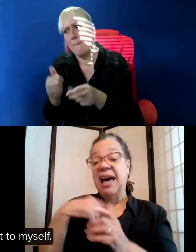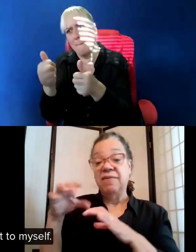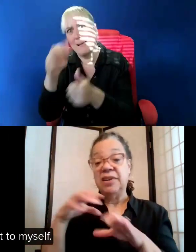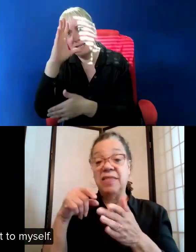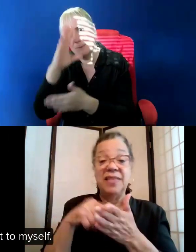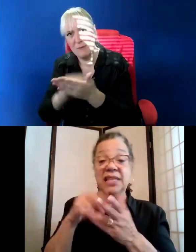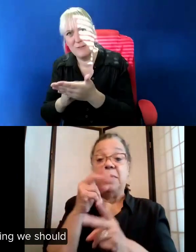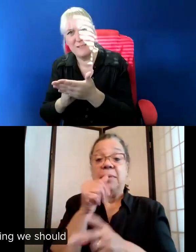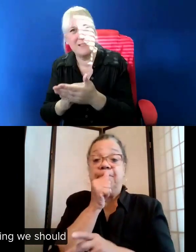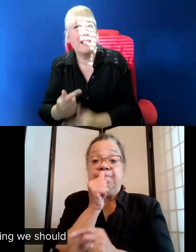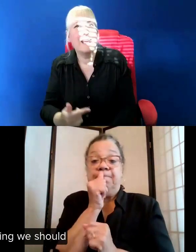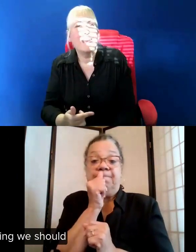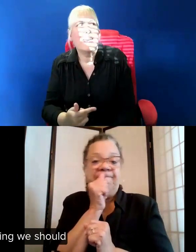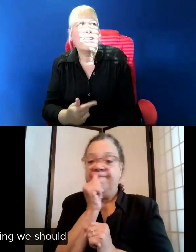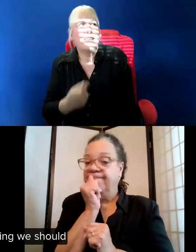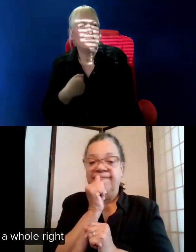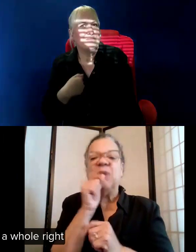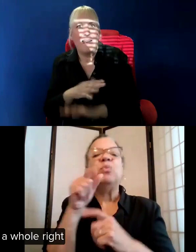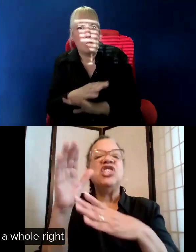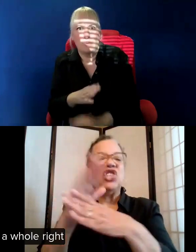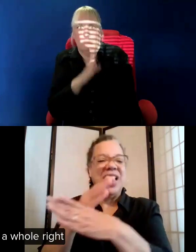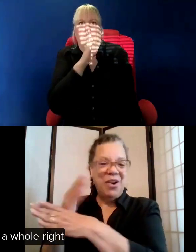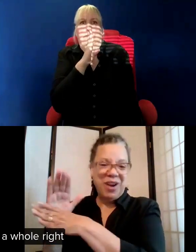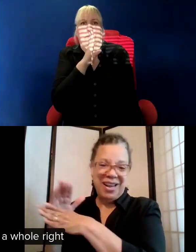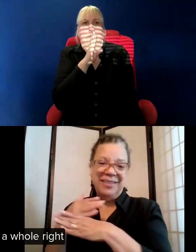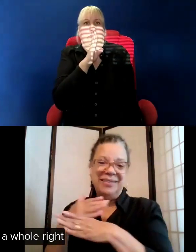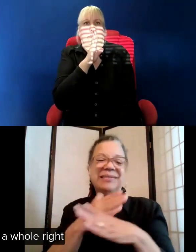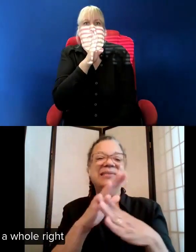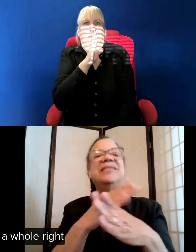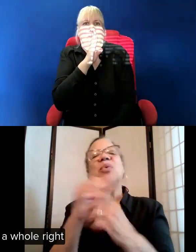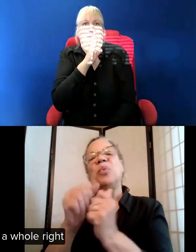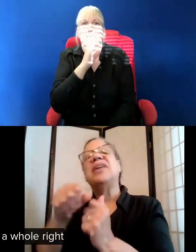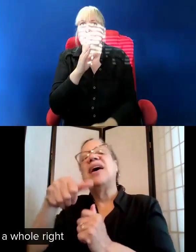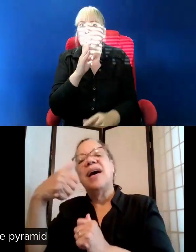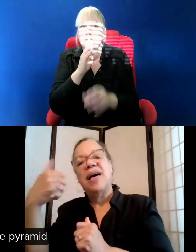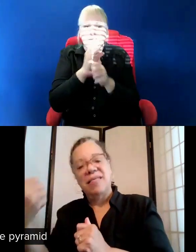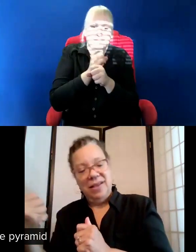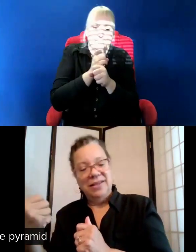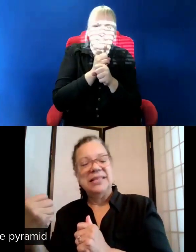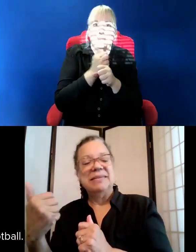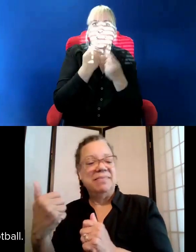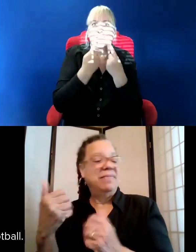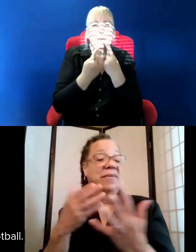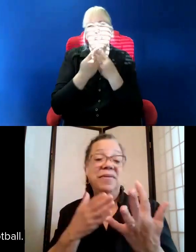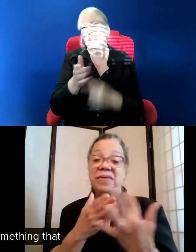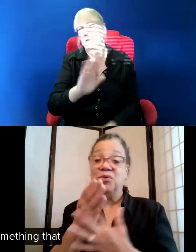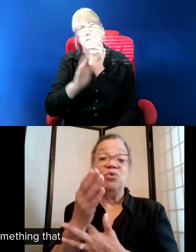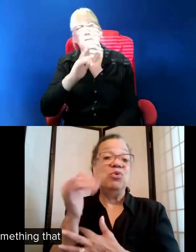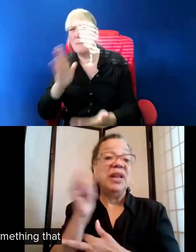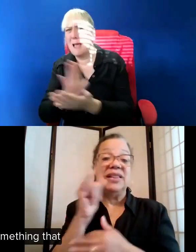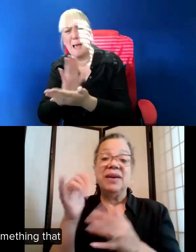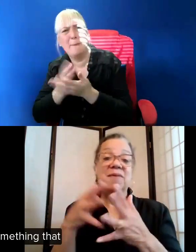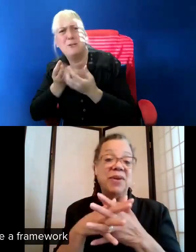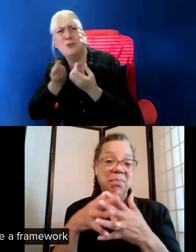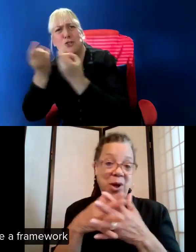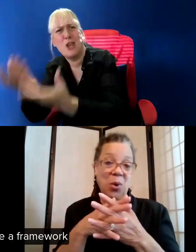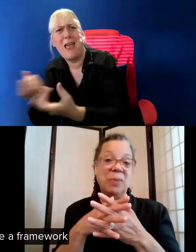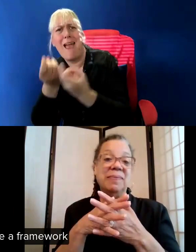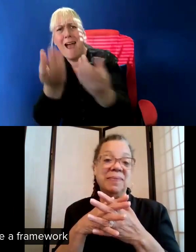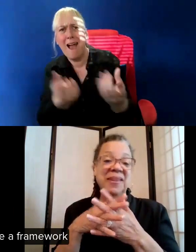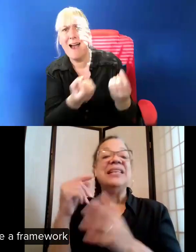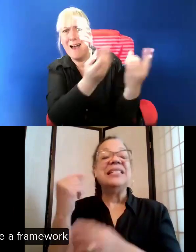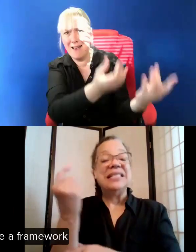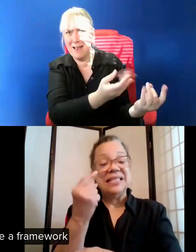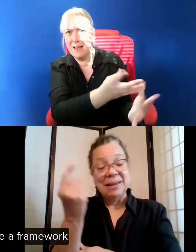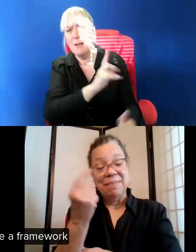keep that to myself. This is something we should be sharing on a whole, right through the pyramid of football. And this is something that there should